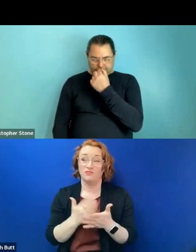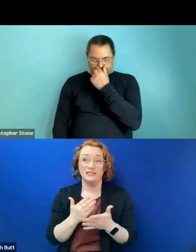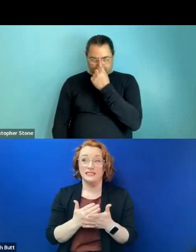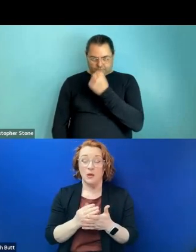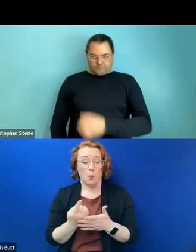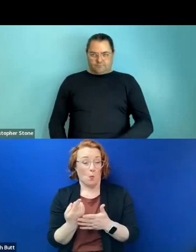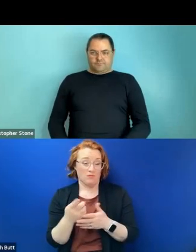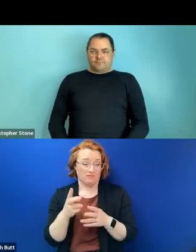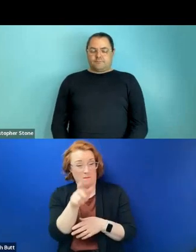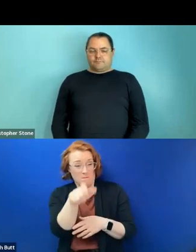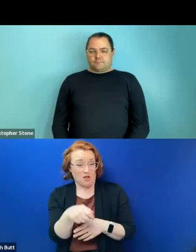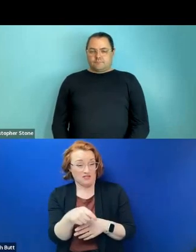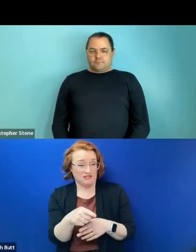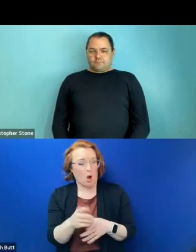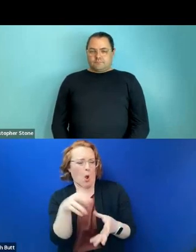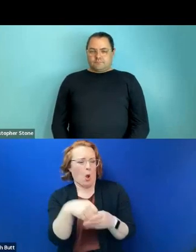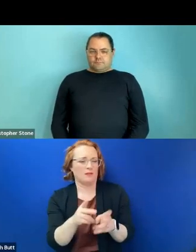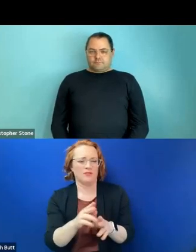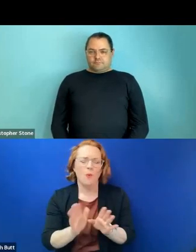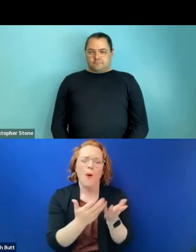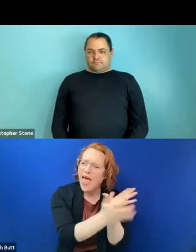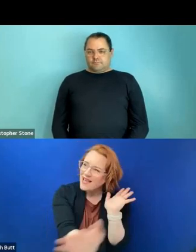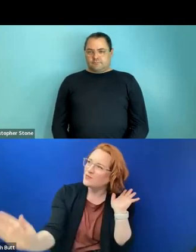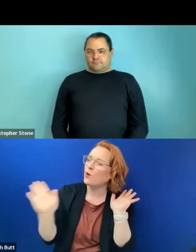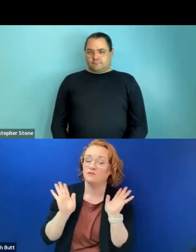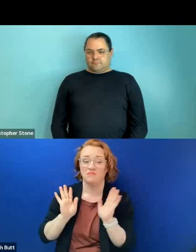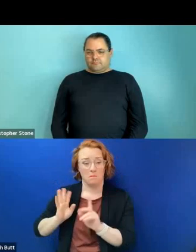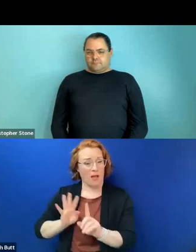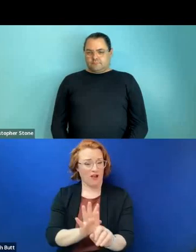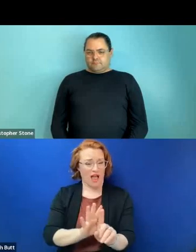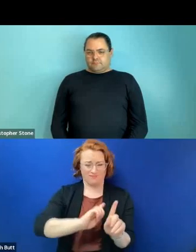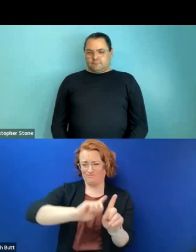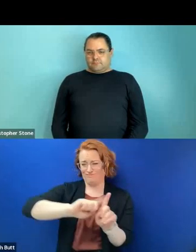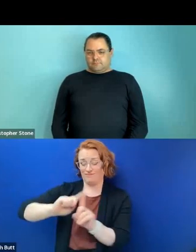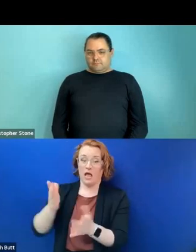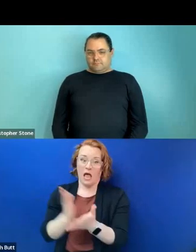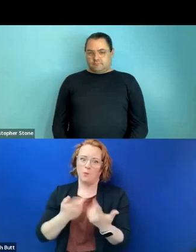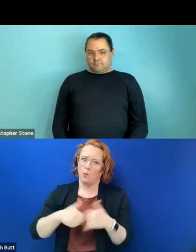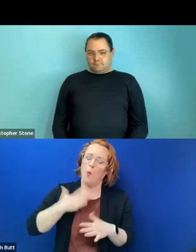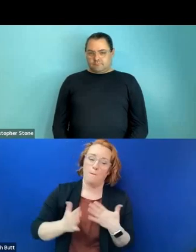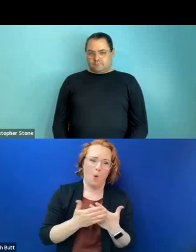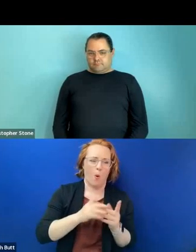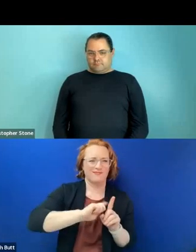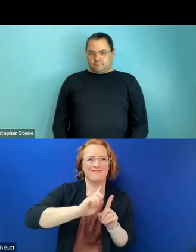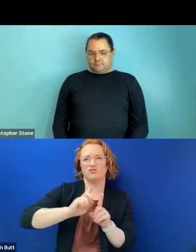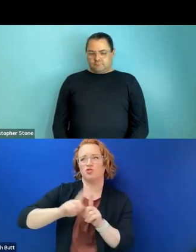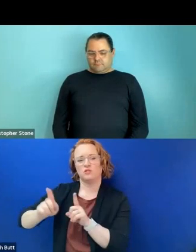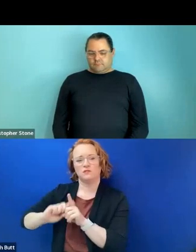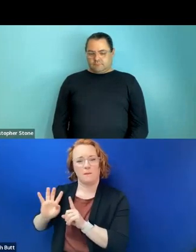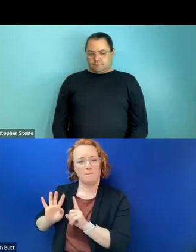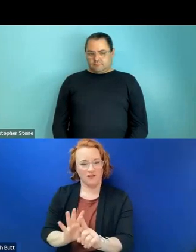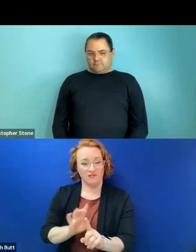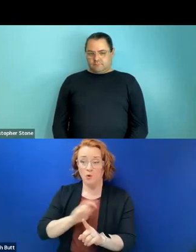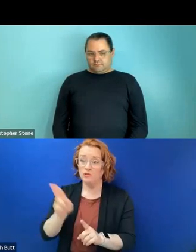people, all backgrounds. It's particularly, we want all backgrounds, because, of course, deaf